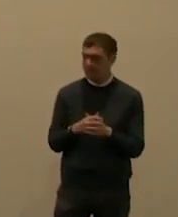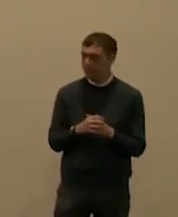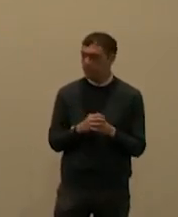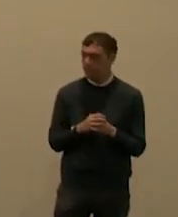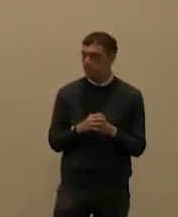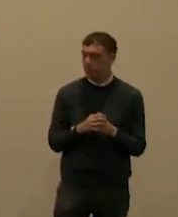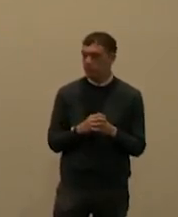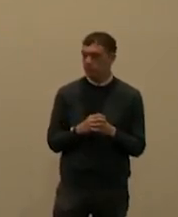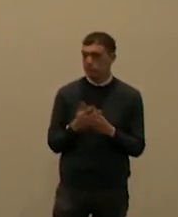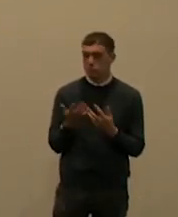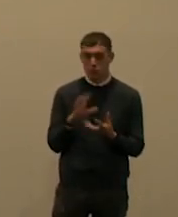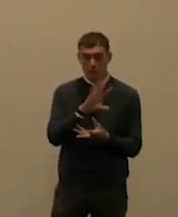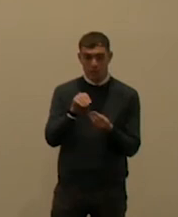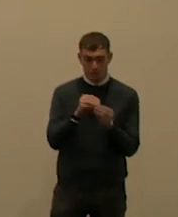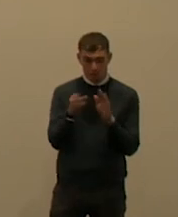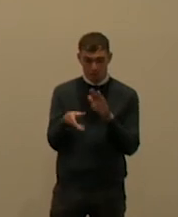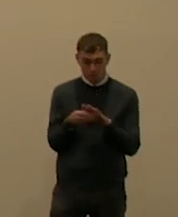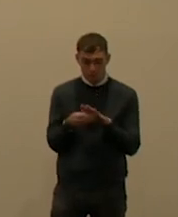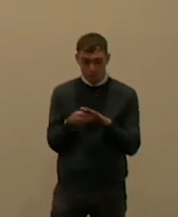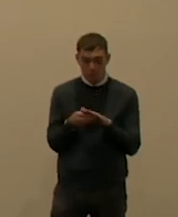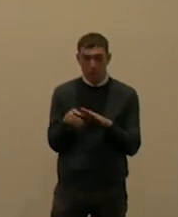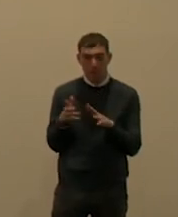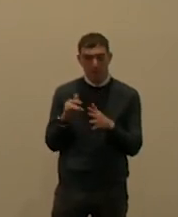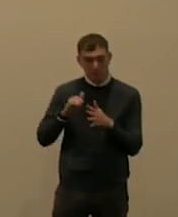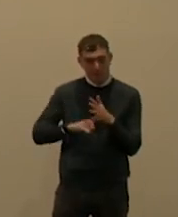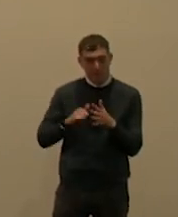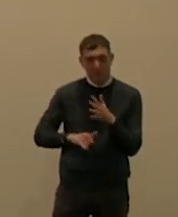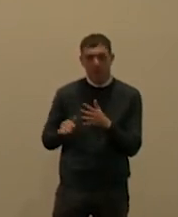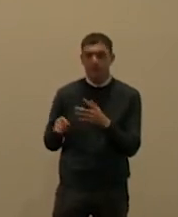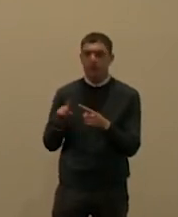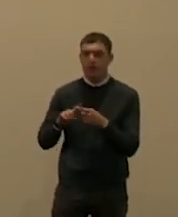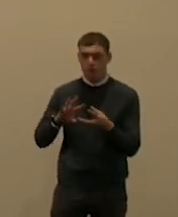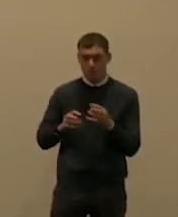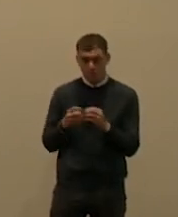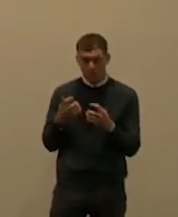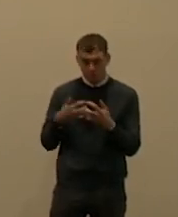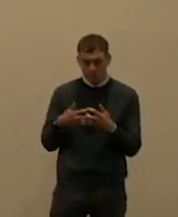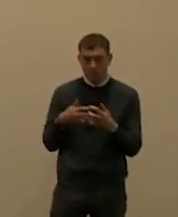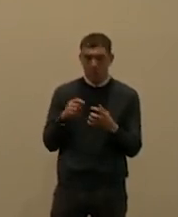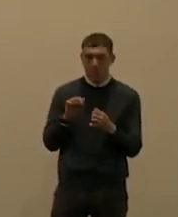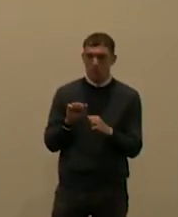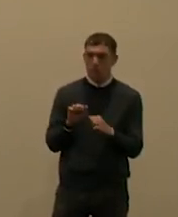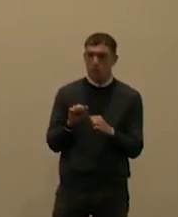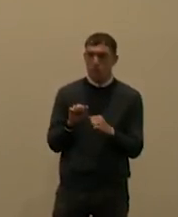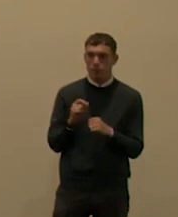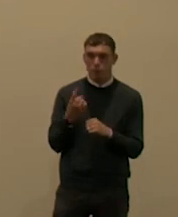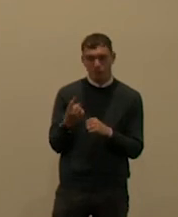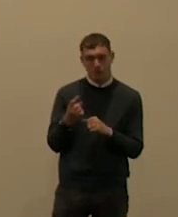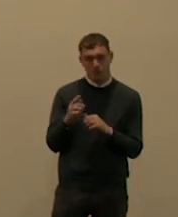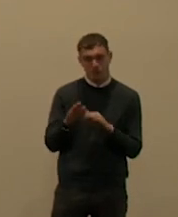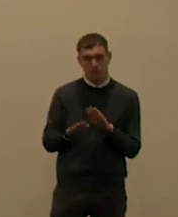provision everything in the cloud over ARM templates, and you can also configure your firewall on-premise in one